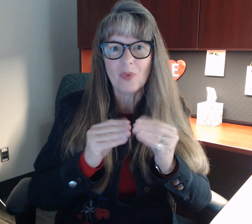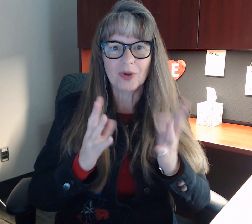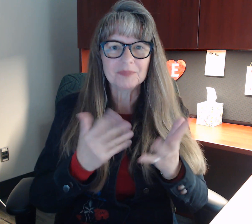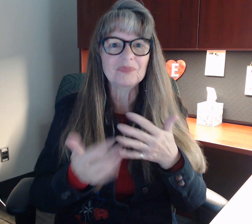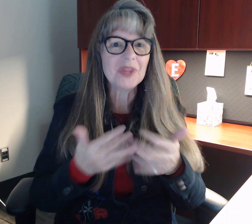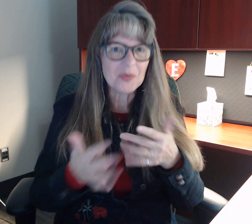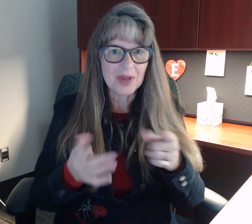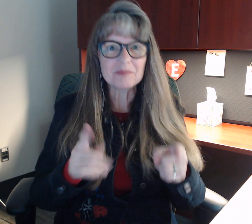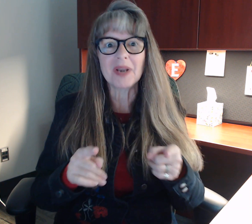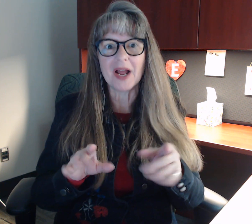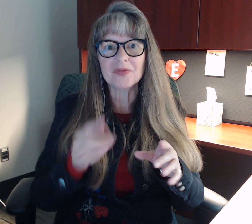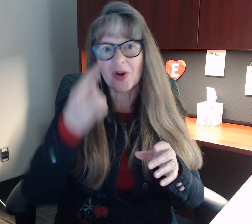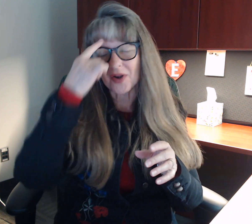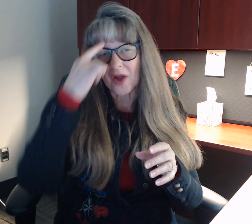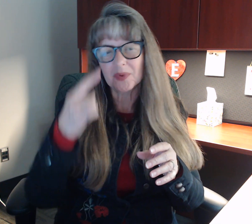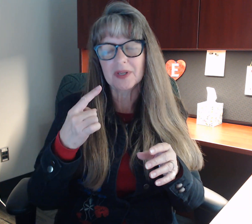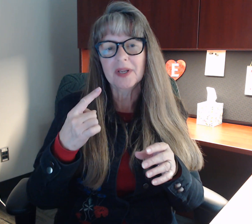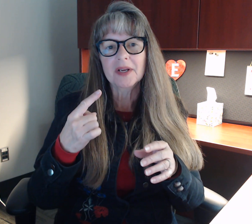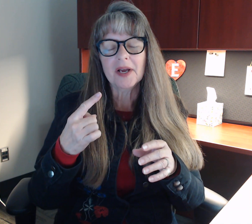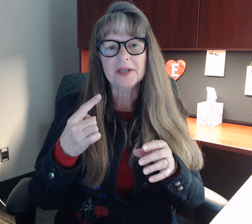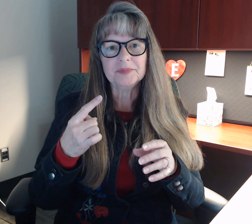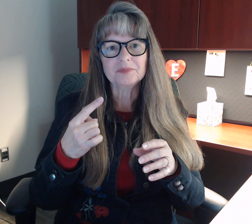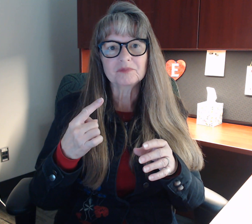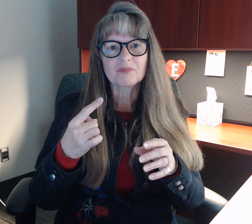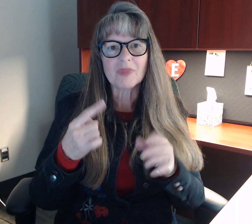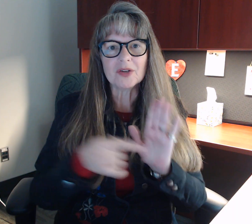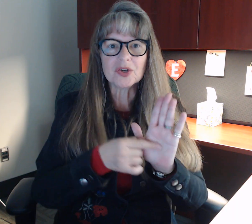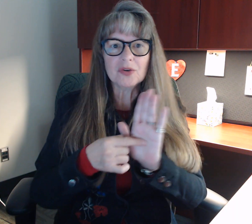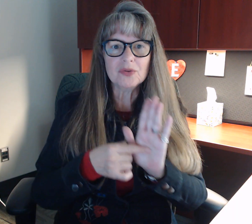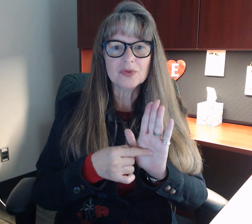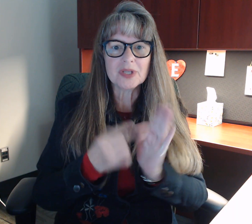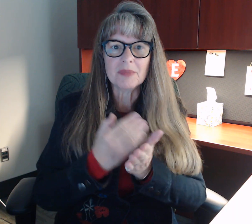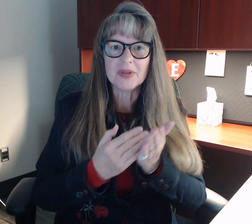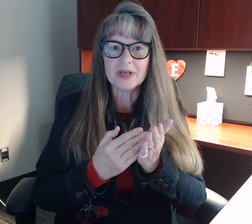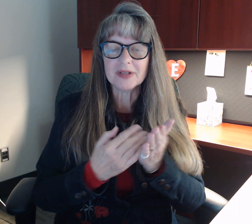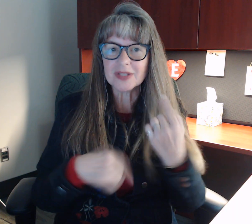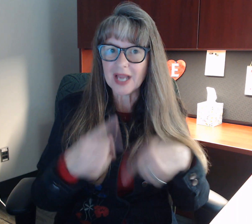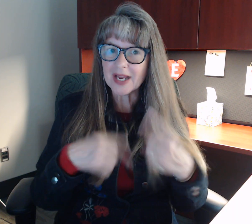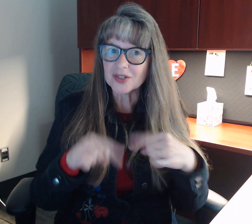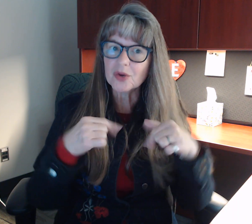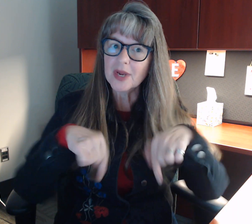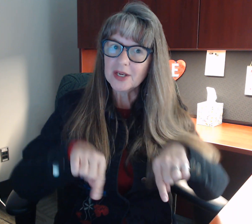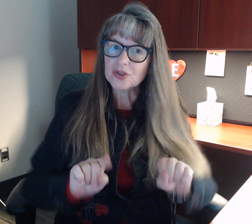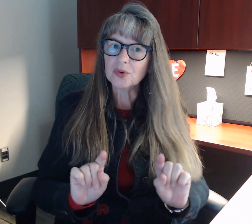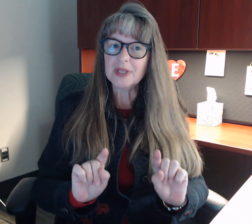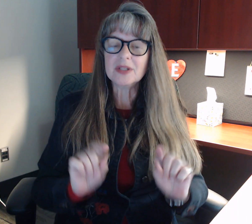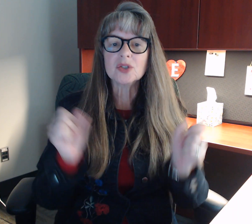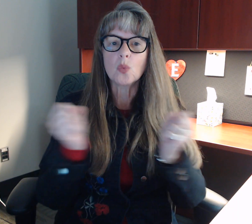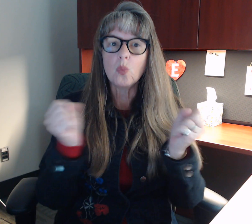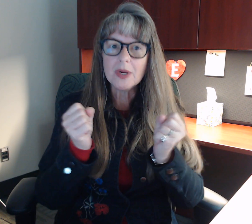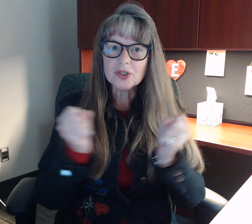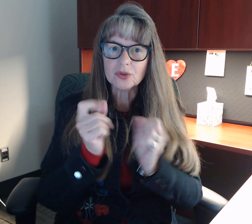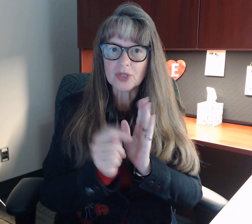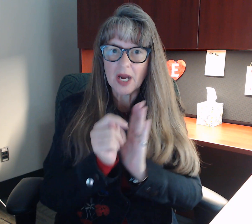more. Anyway, but I thought I would show you some of the signs. So during this winter